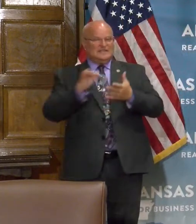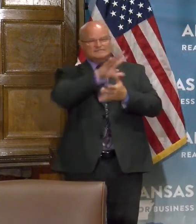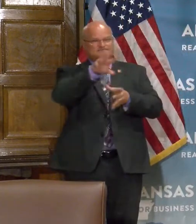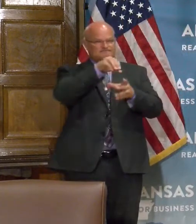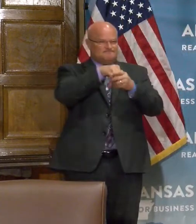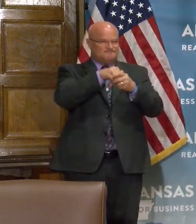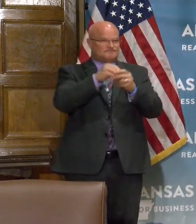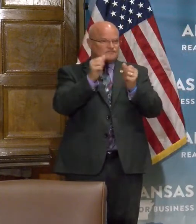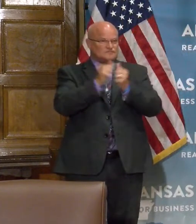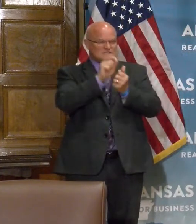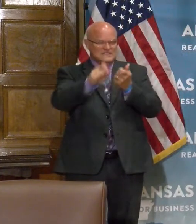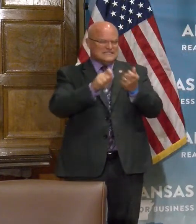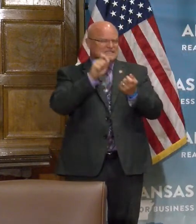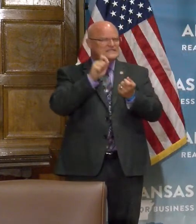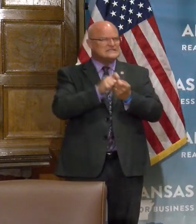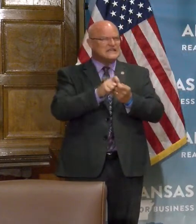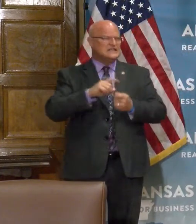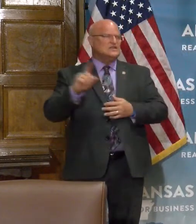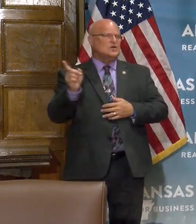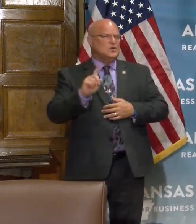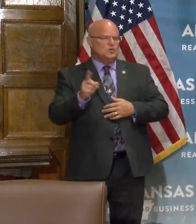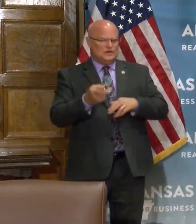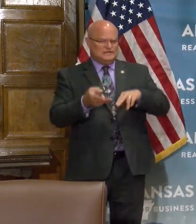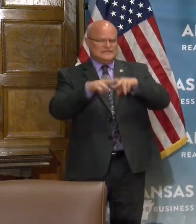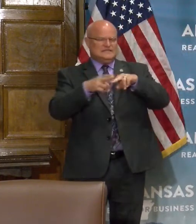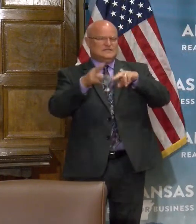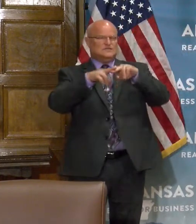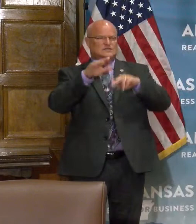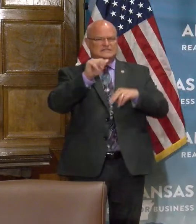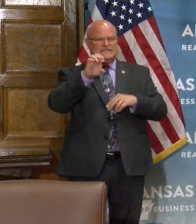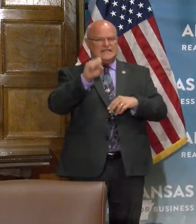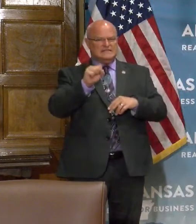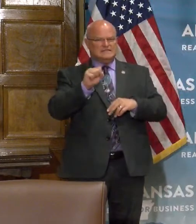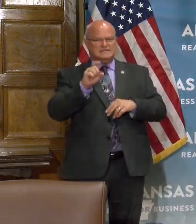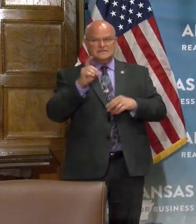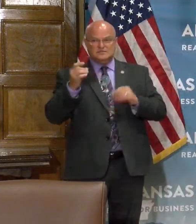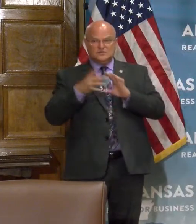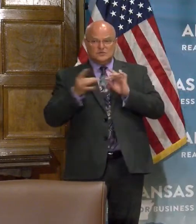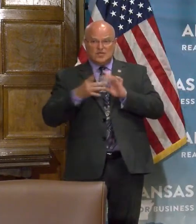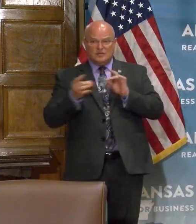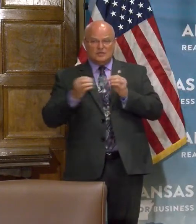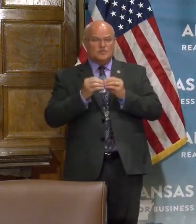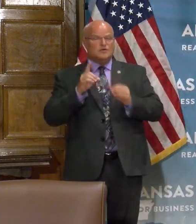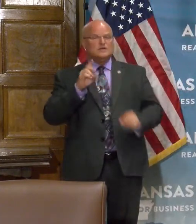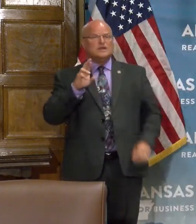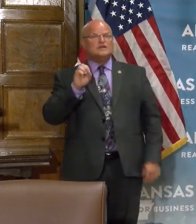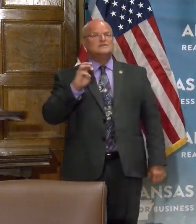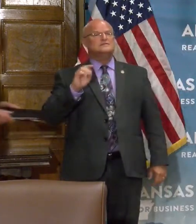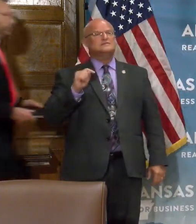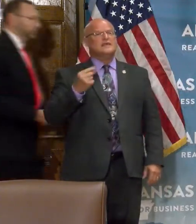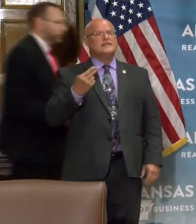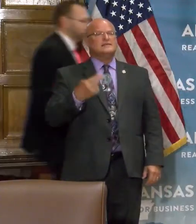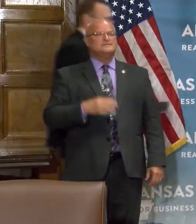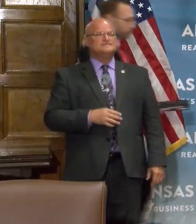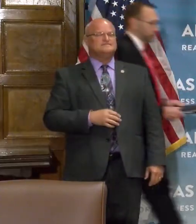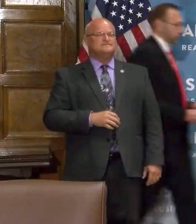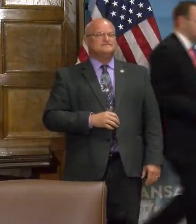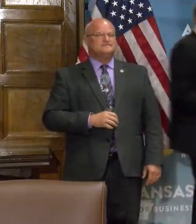in exactly where the increased cases come from. Dr. Smith, did you want to elaborate?